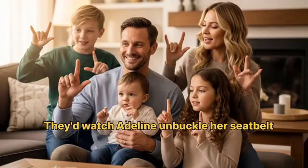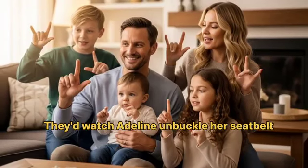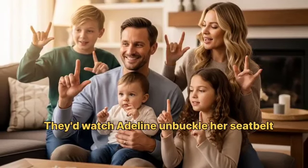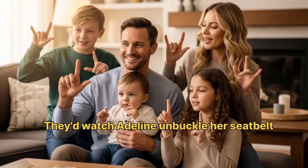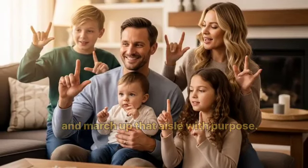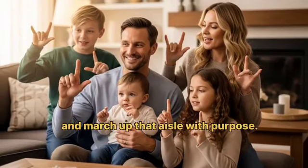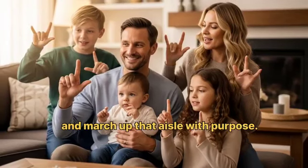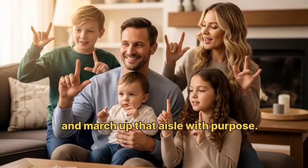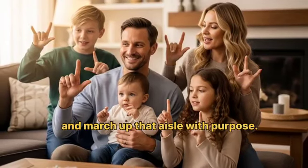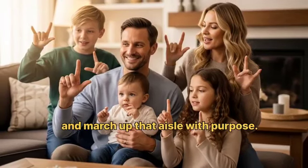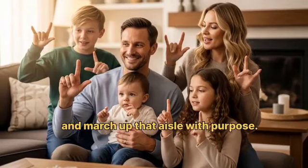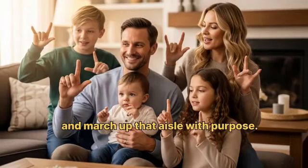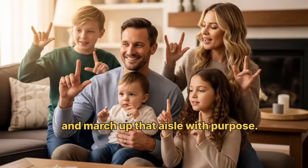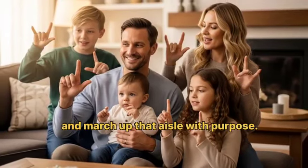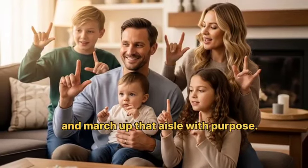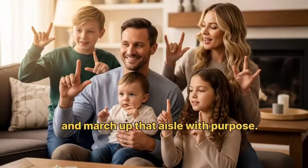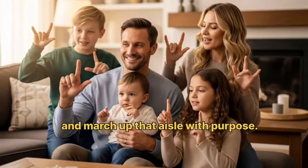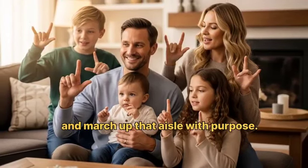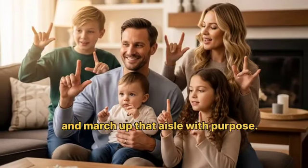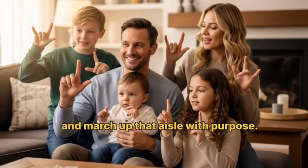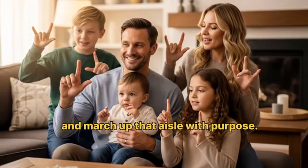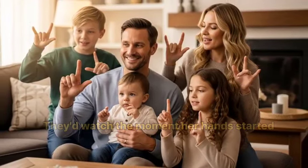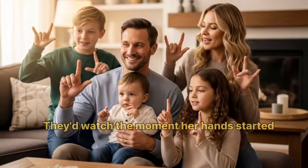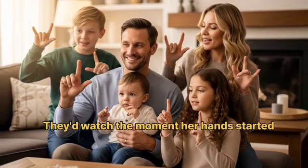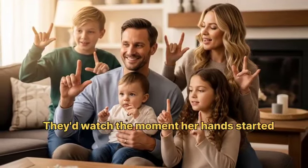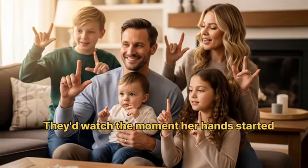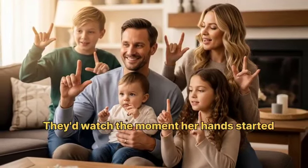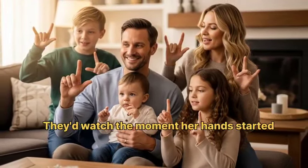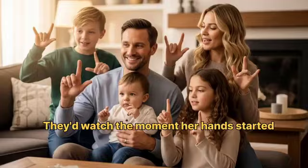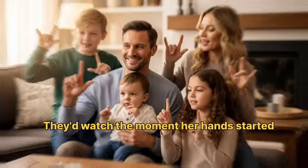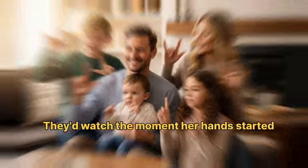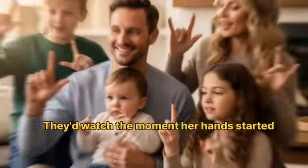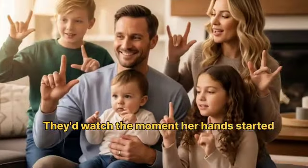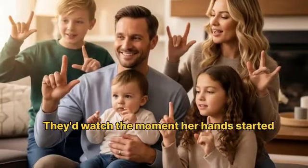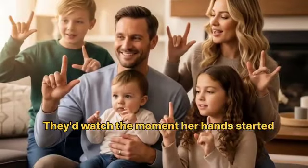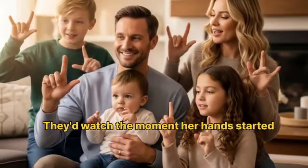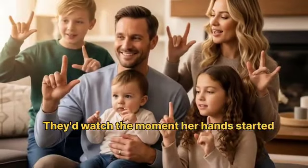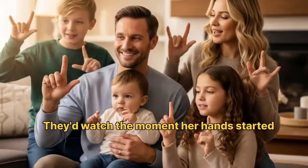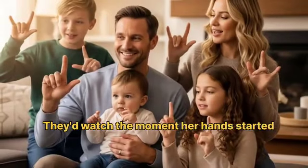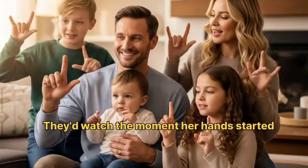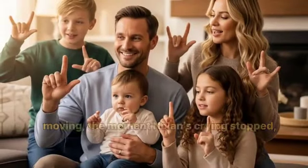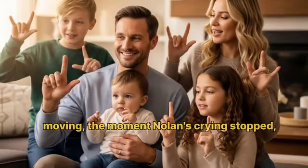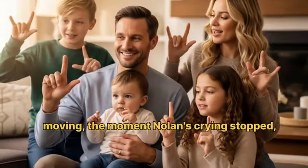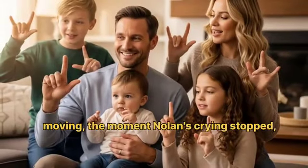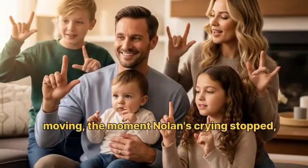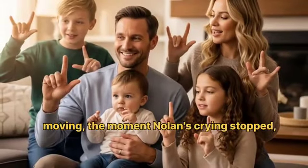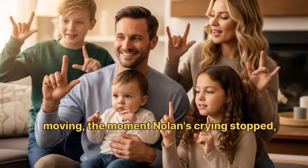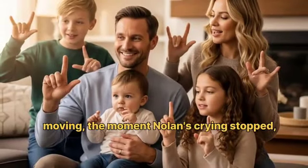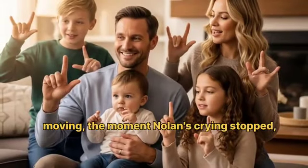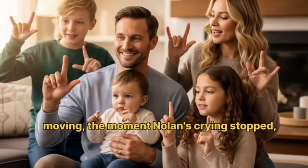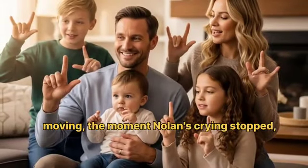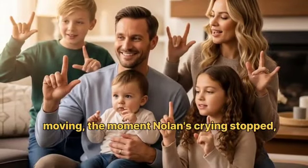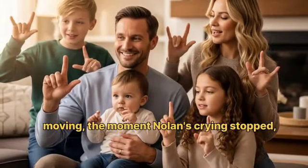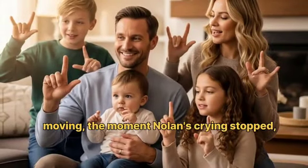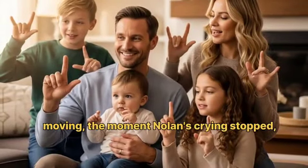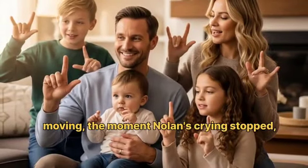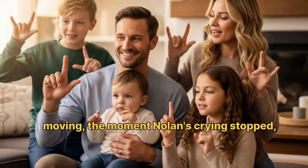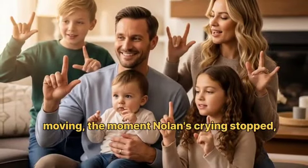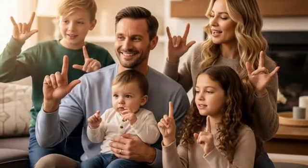and march up that aisle with purpose. They'd watch the moment her hands started moving, the moment Nolan's crying stopped, the